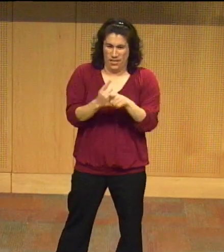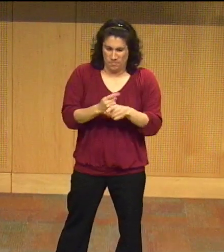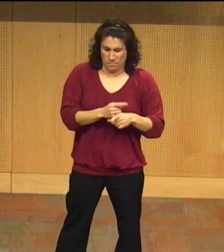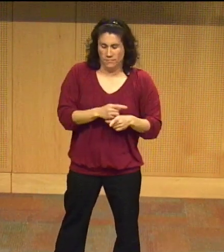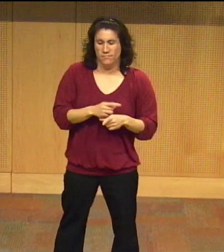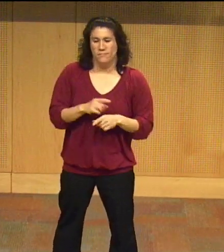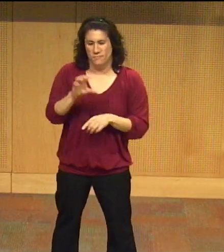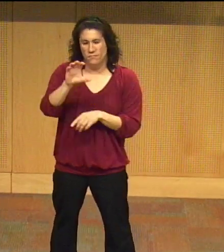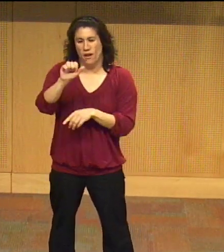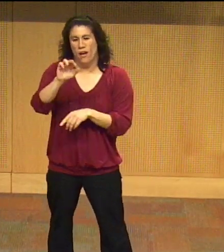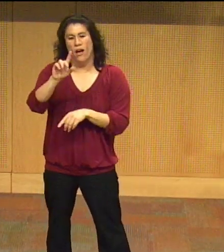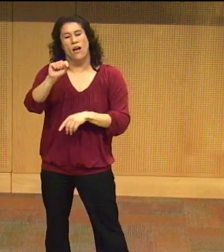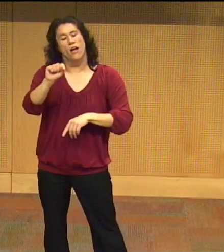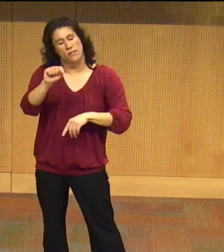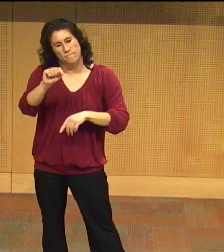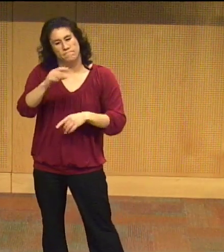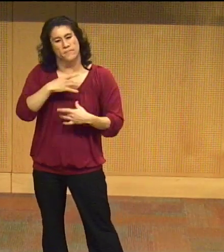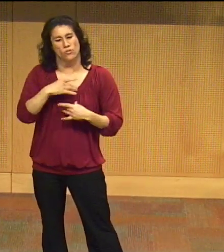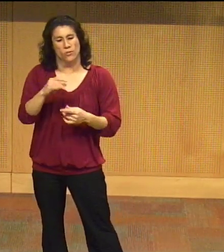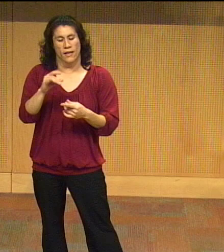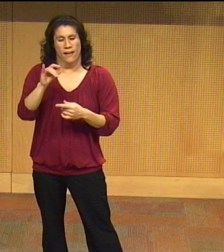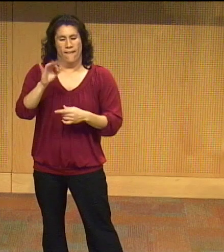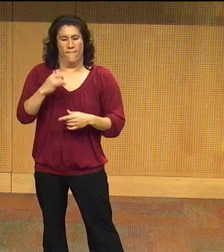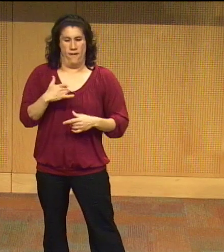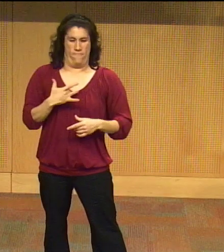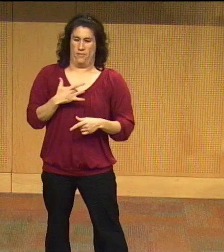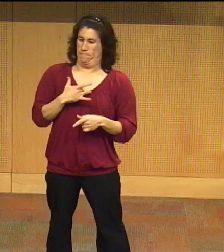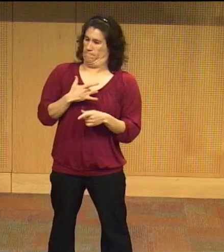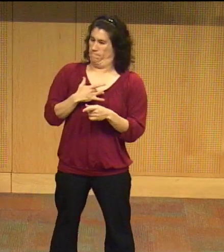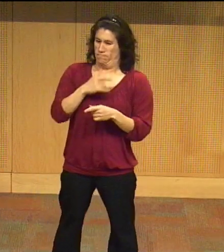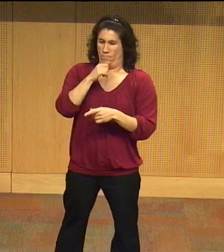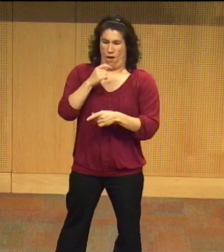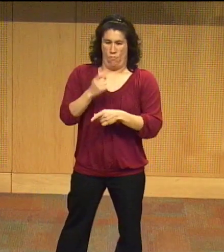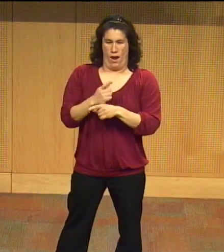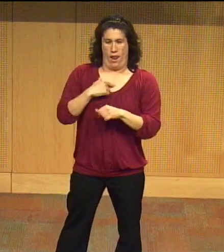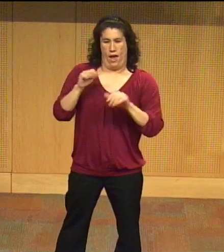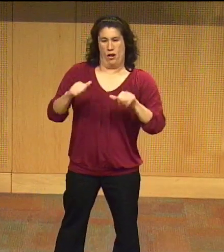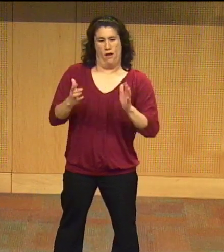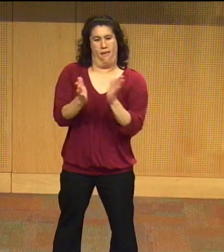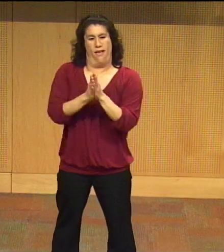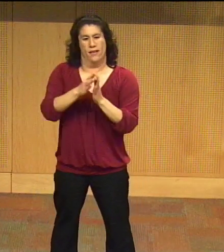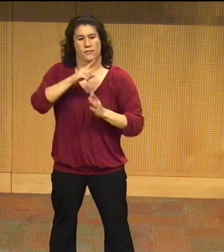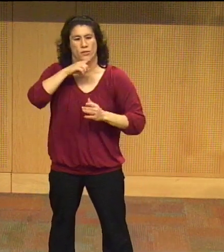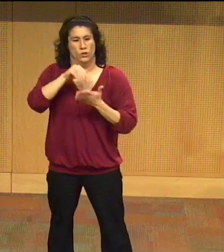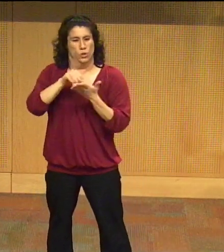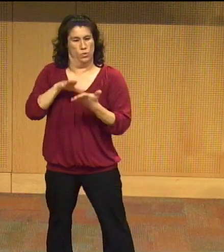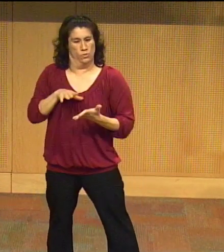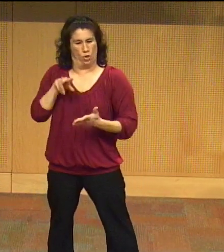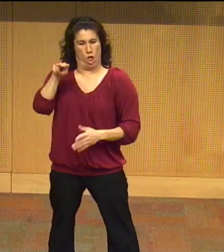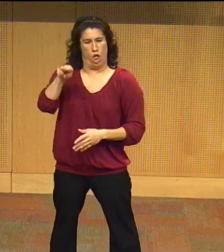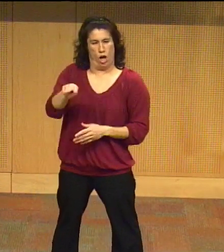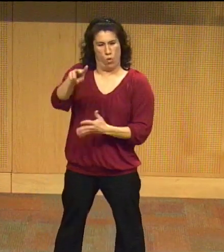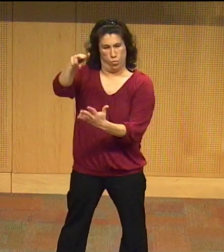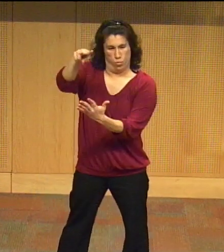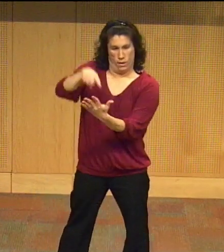them and it was pretty and they thought everything was wonderful. But with captioning CART services, I could ask my